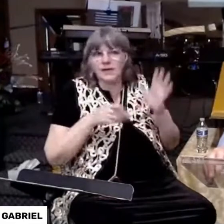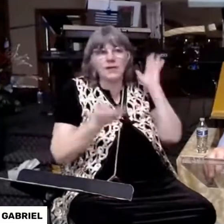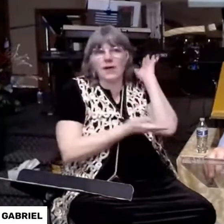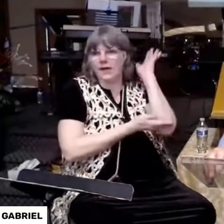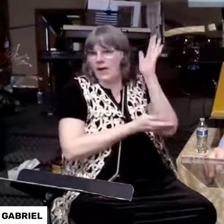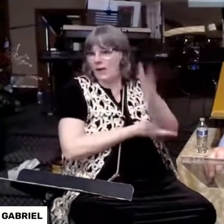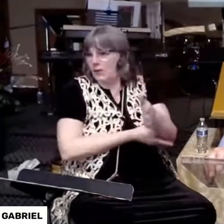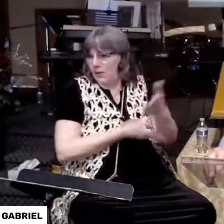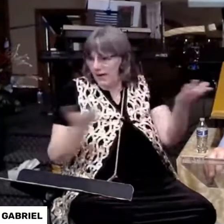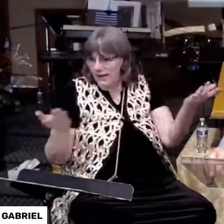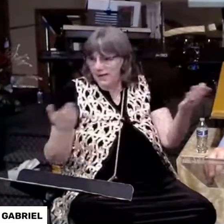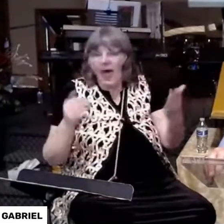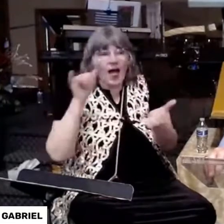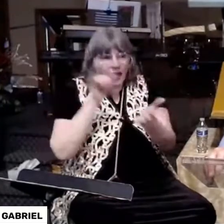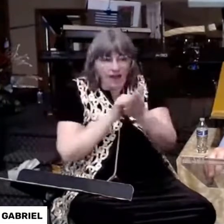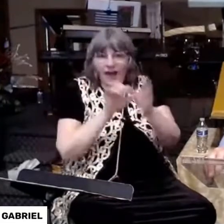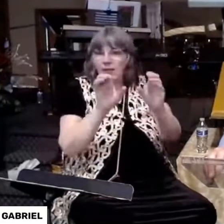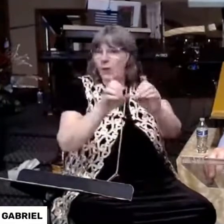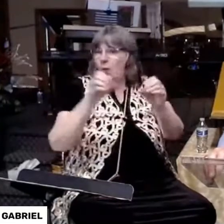That's the Torah.